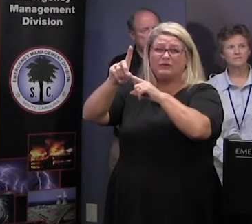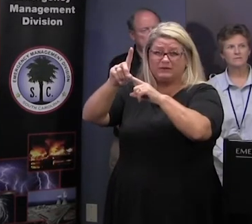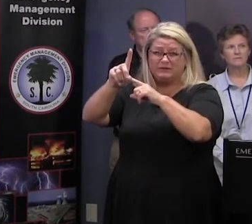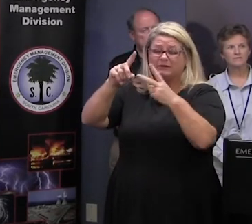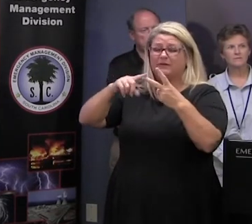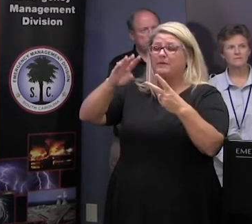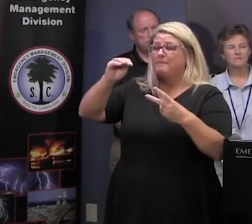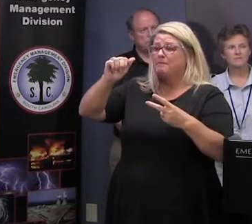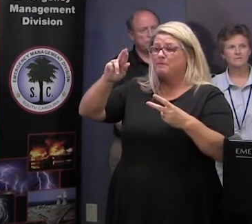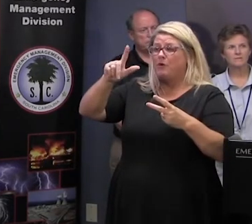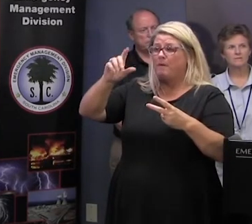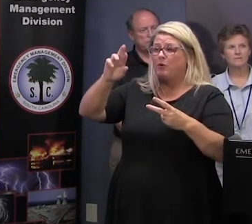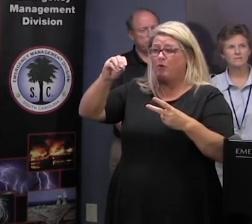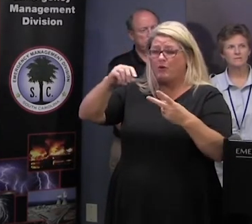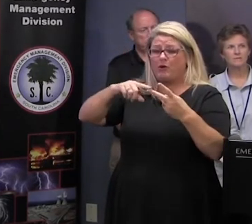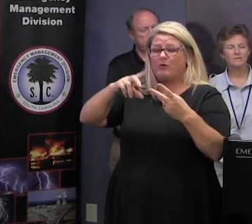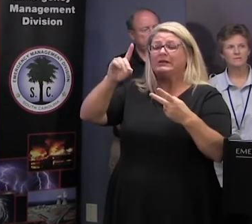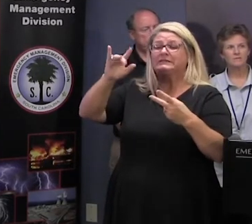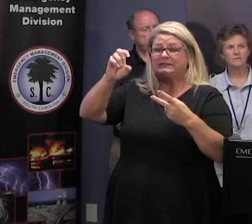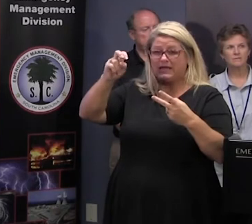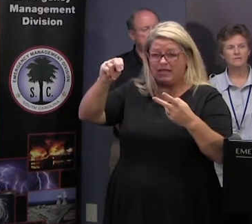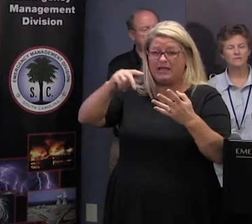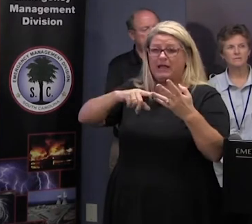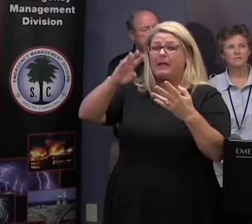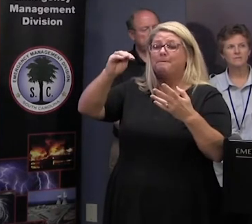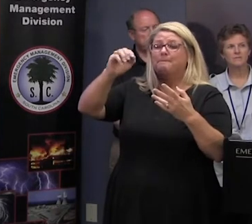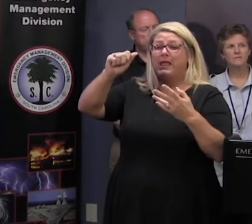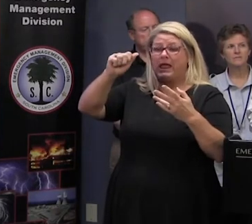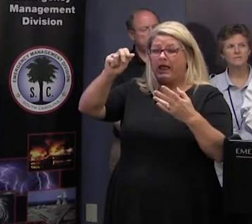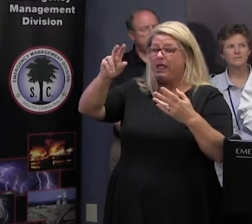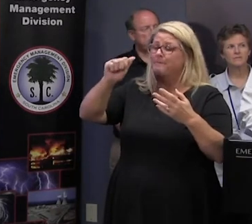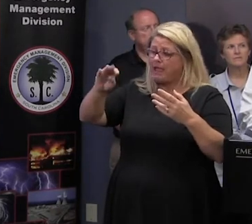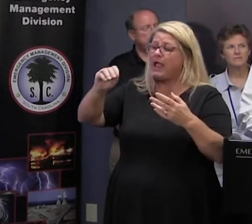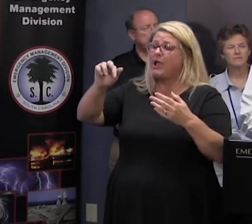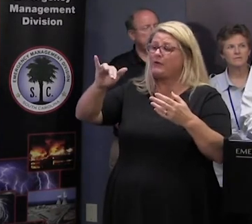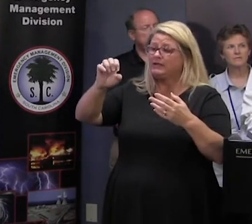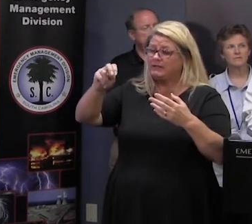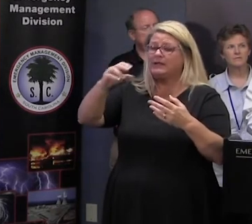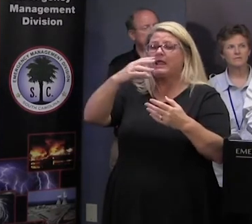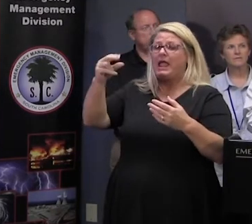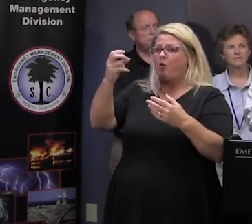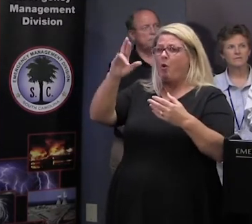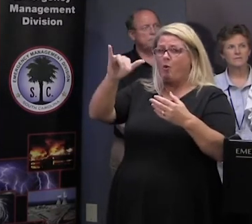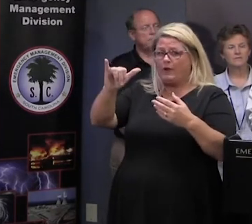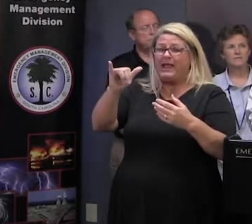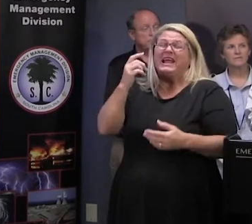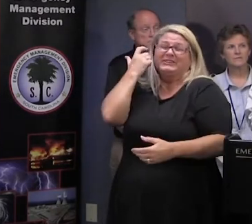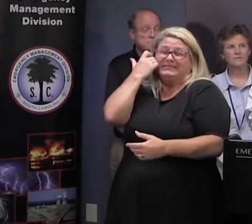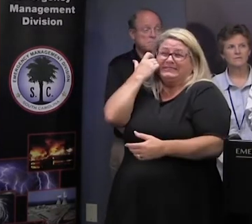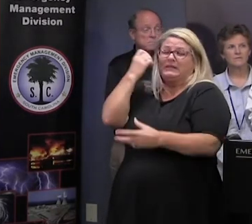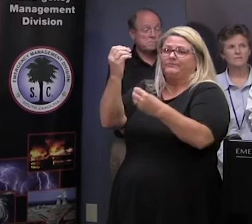has Marlborough, Dillon, Marion, and Oree, and we have just a few minutes ago, Georgetown County has